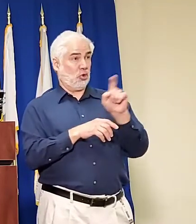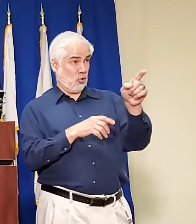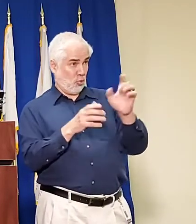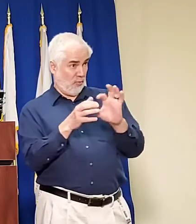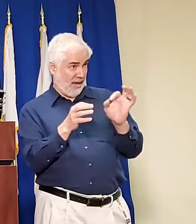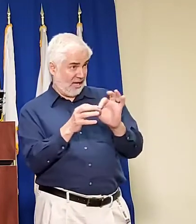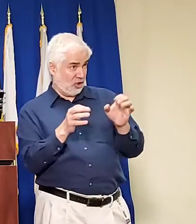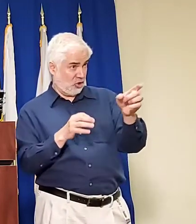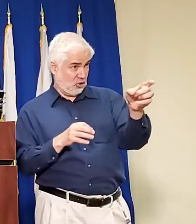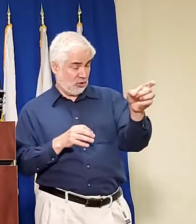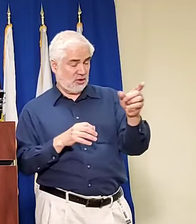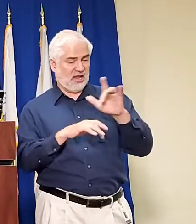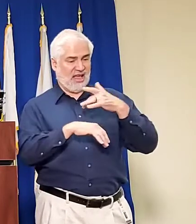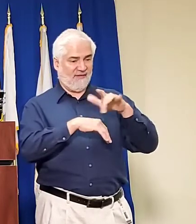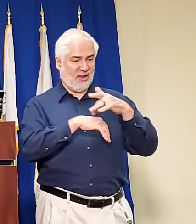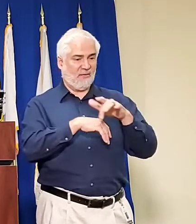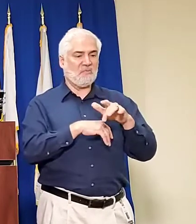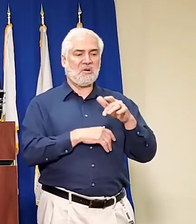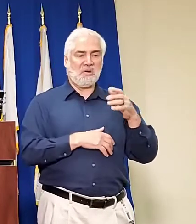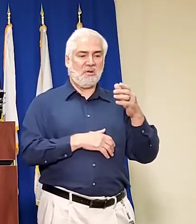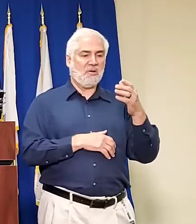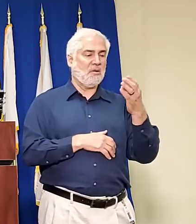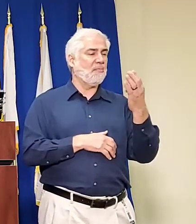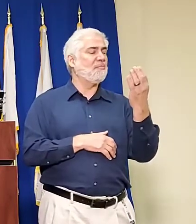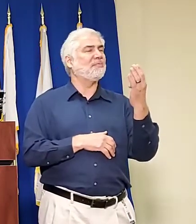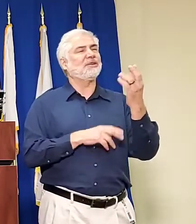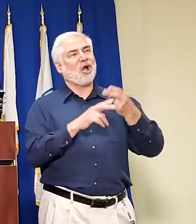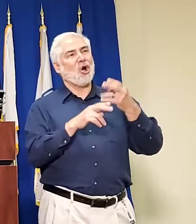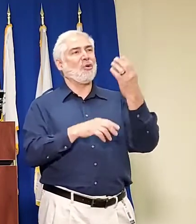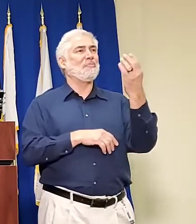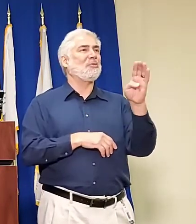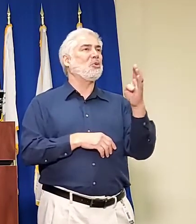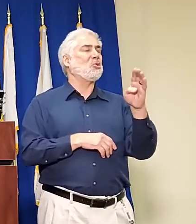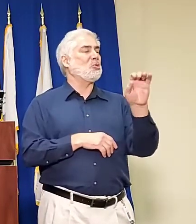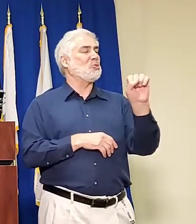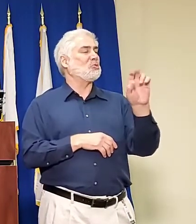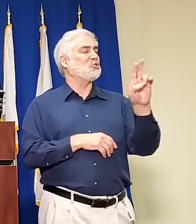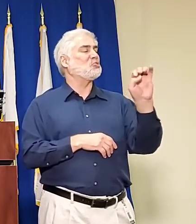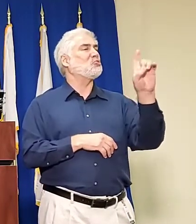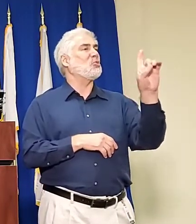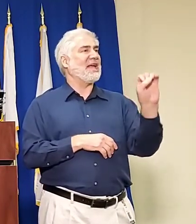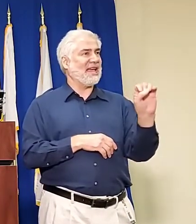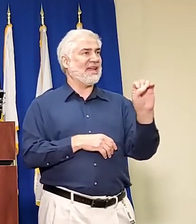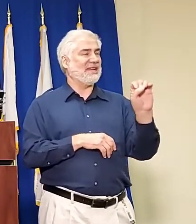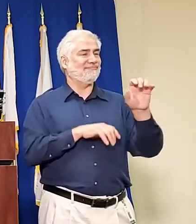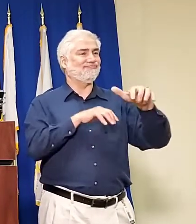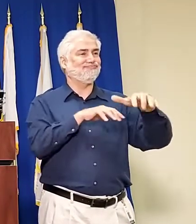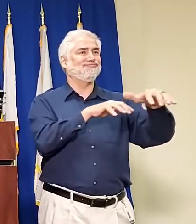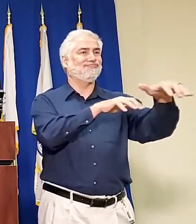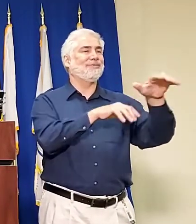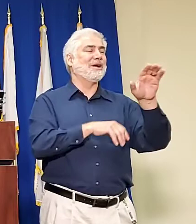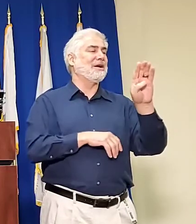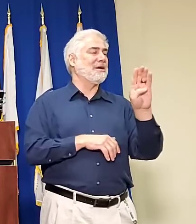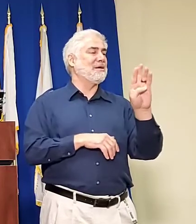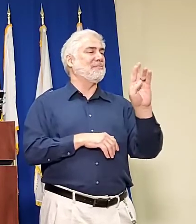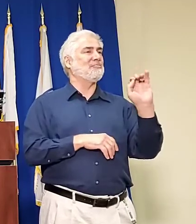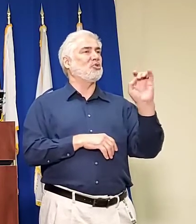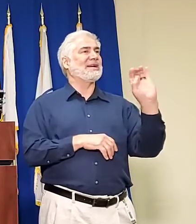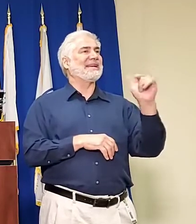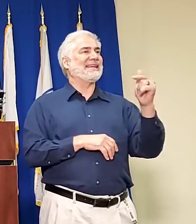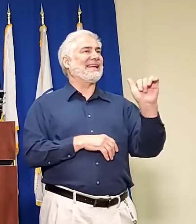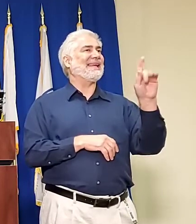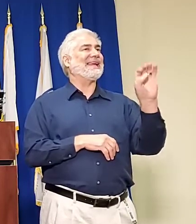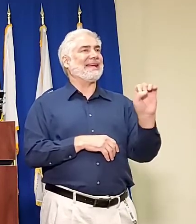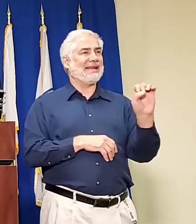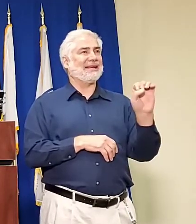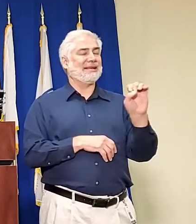referencing is available for like the Blue Suede Brigade or people who would be doing that type of work. What people probably don't know